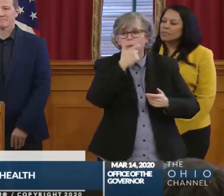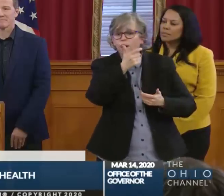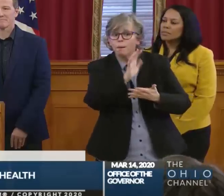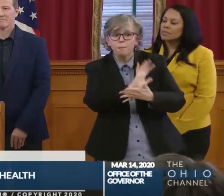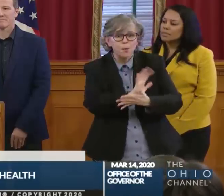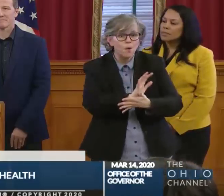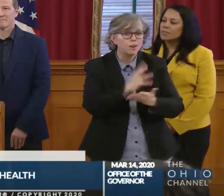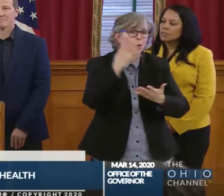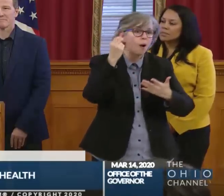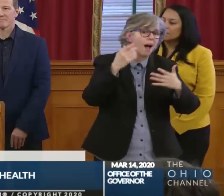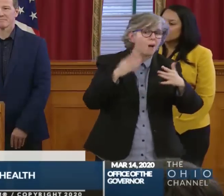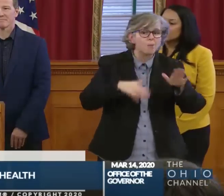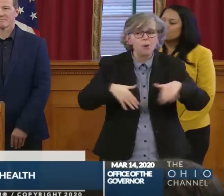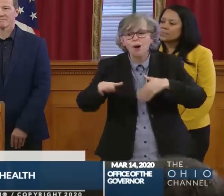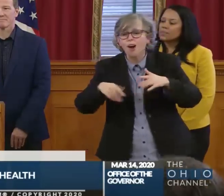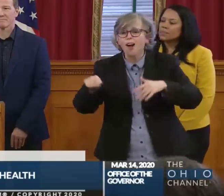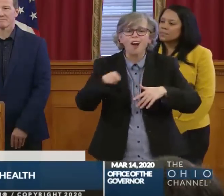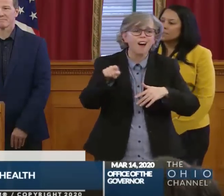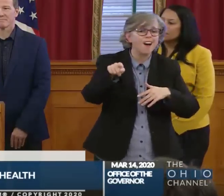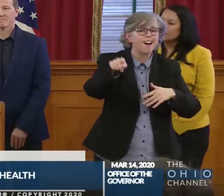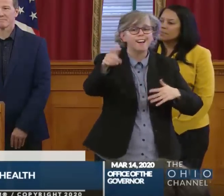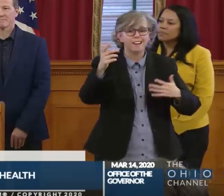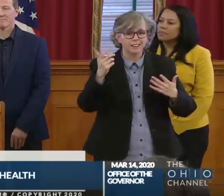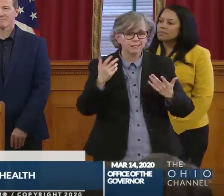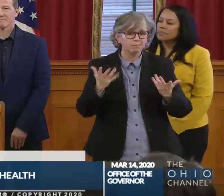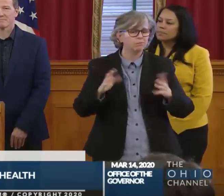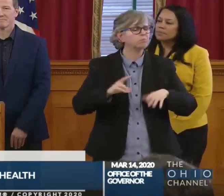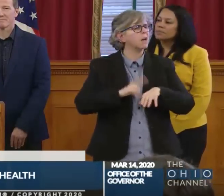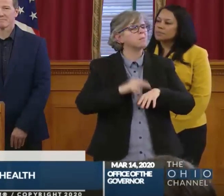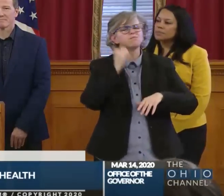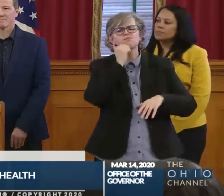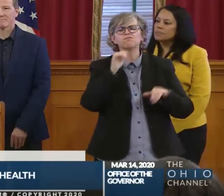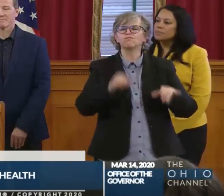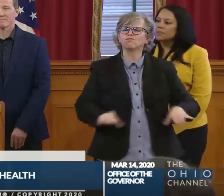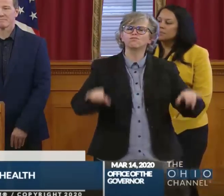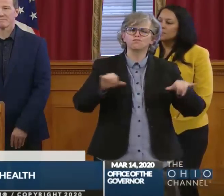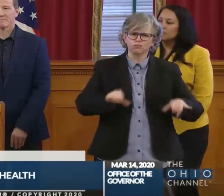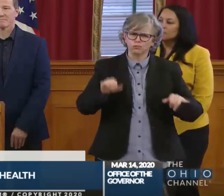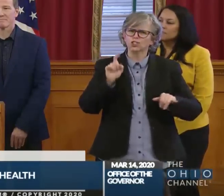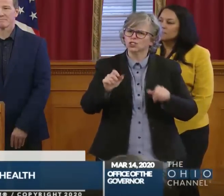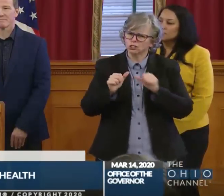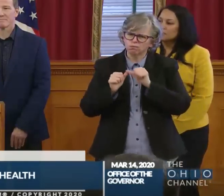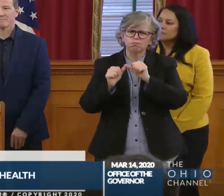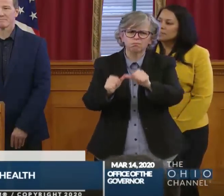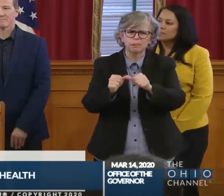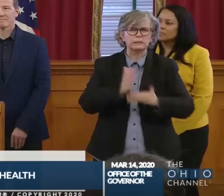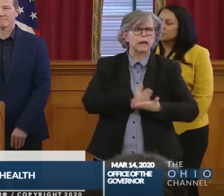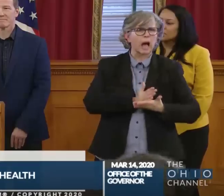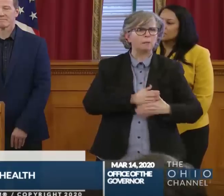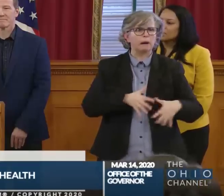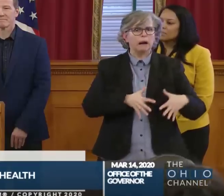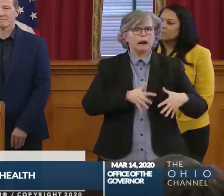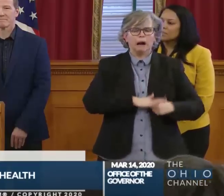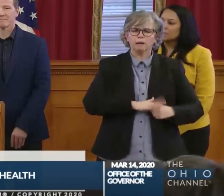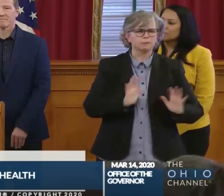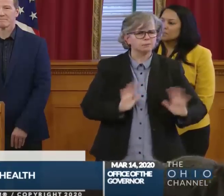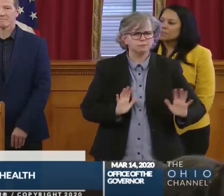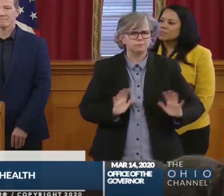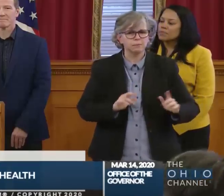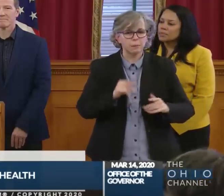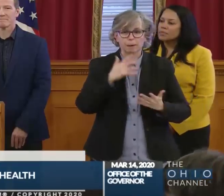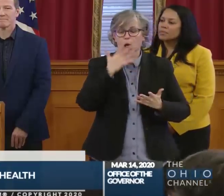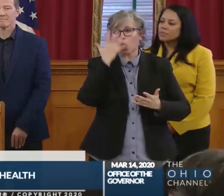exercising, staying hydrated. These are all things that we should continue to do. We may need to do them a little differently than we've done them in the